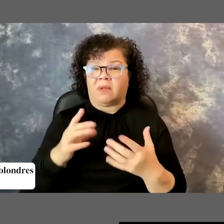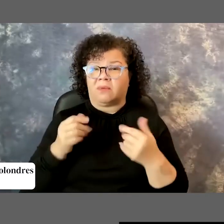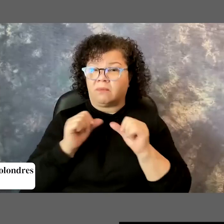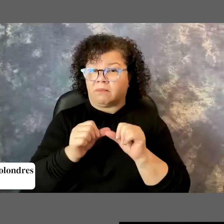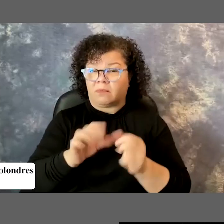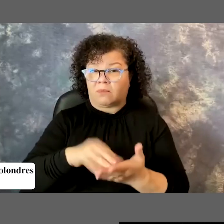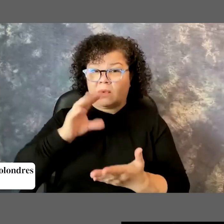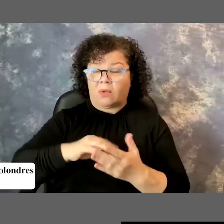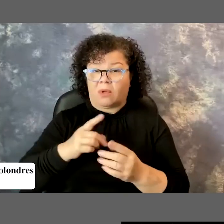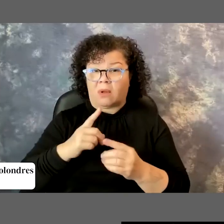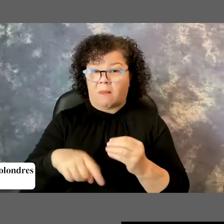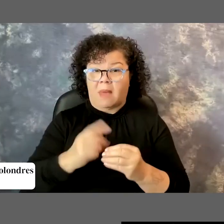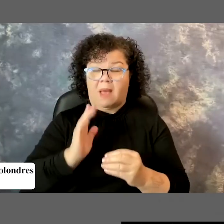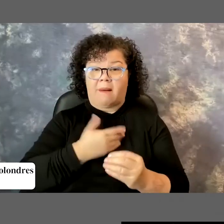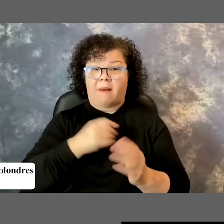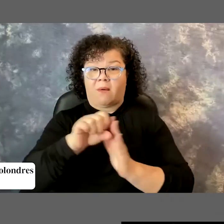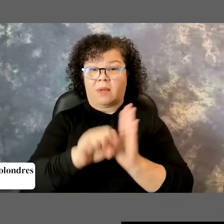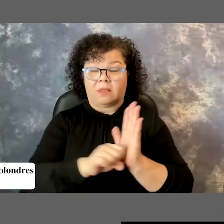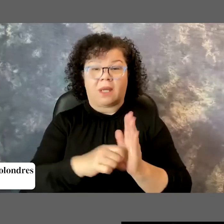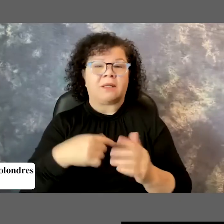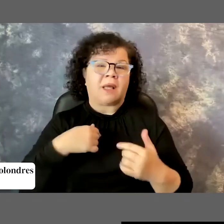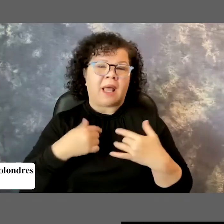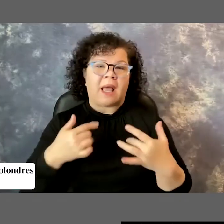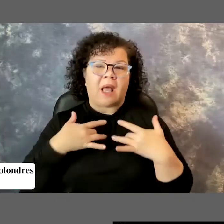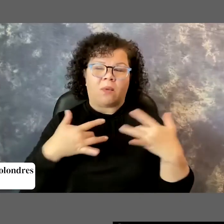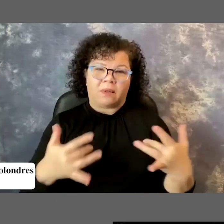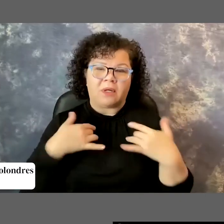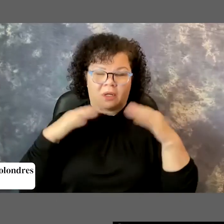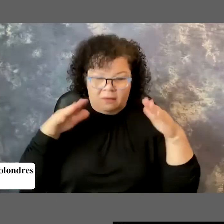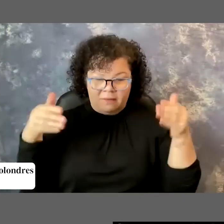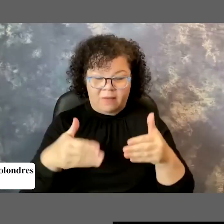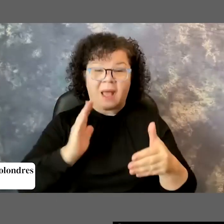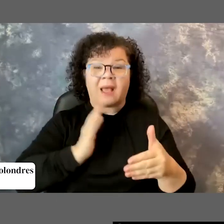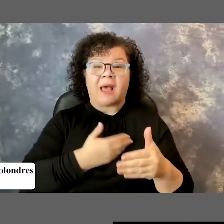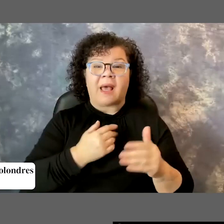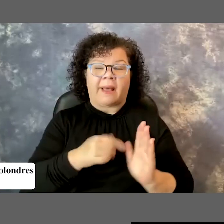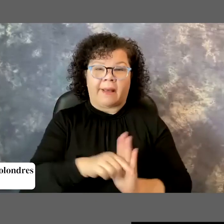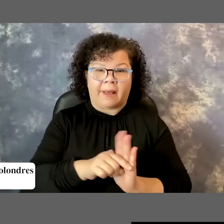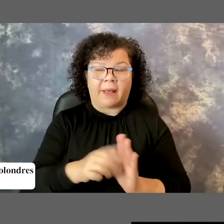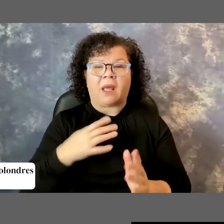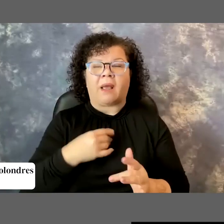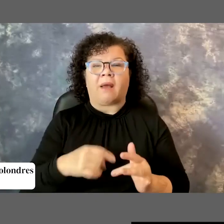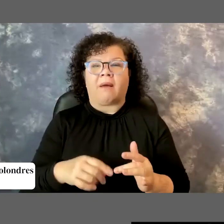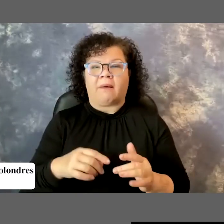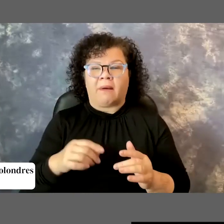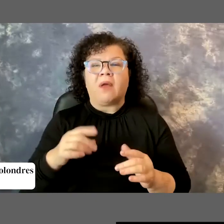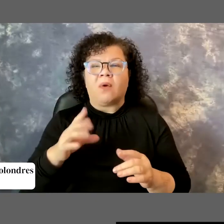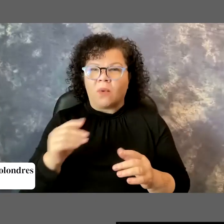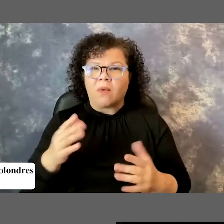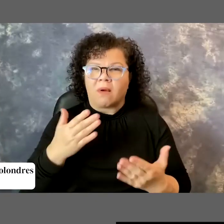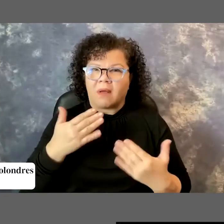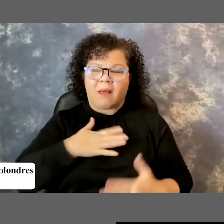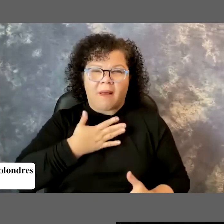we certainly have a tendency to focus on our own flaws and shortcomings. We were surprised and appreciative to hear so